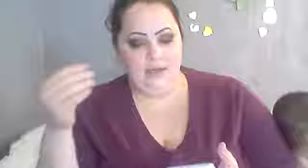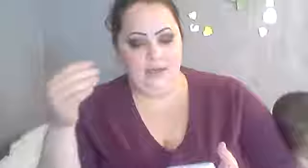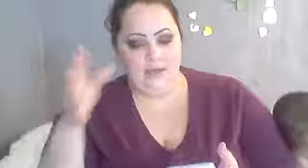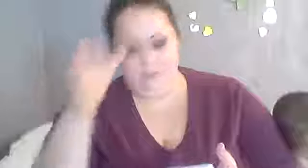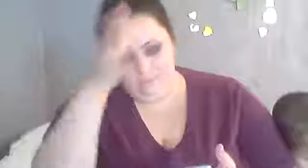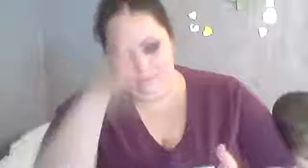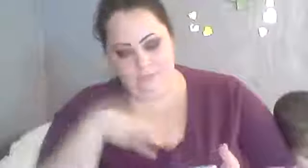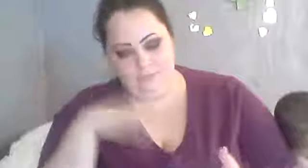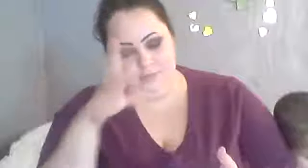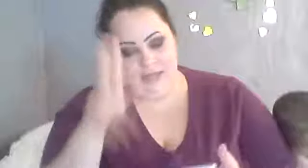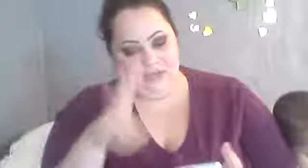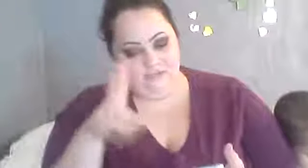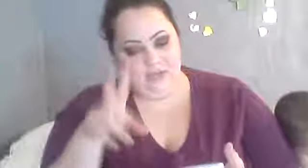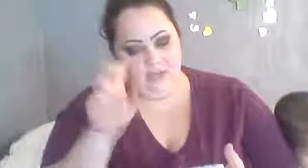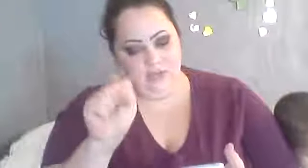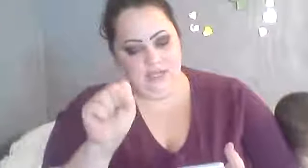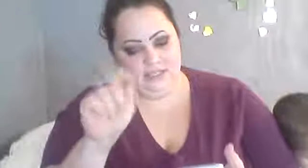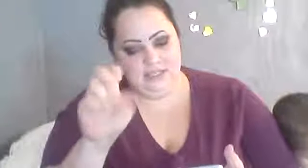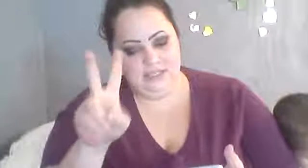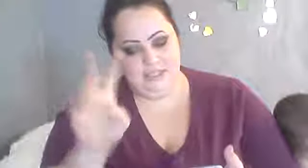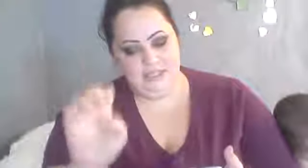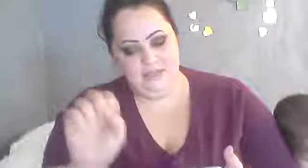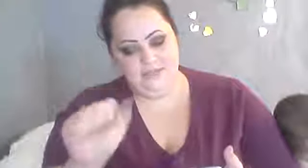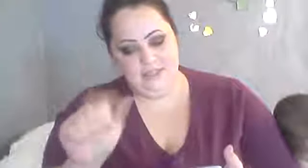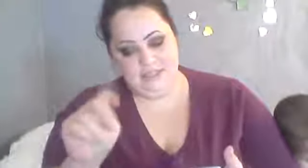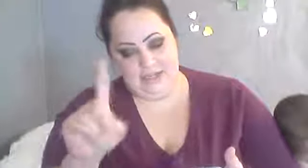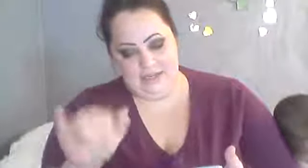the man in the video is Steve Sandy.